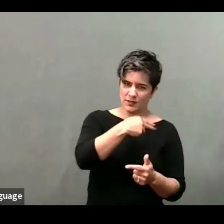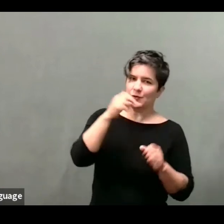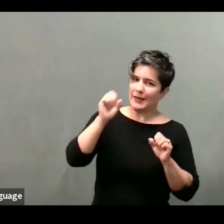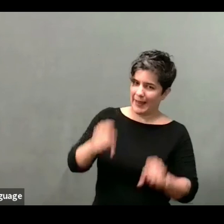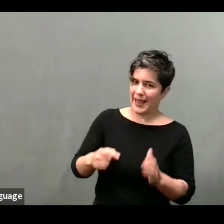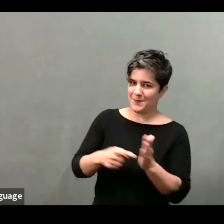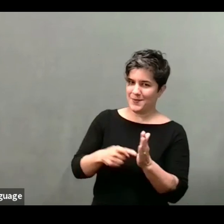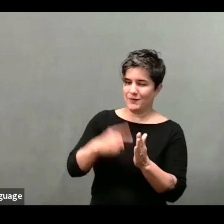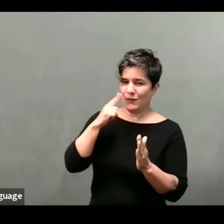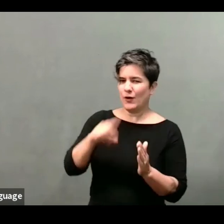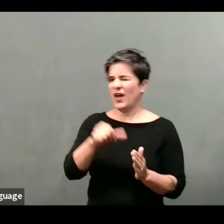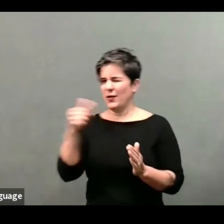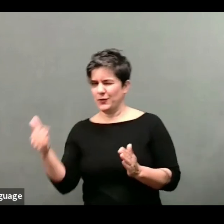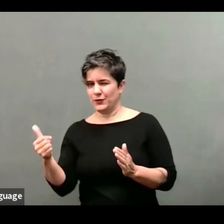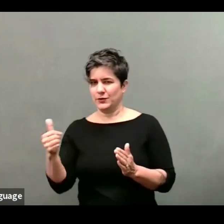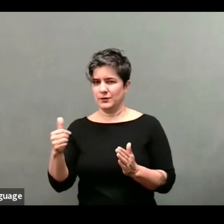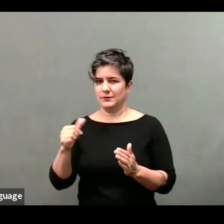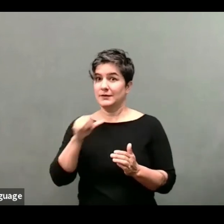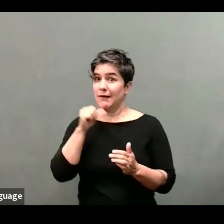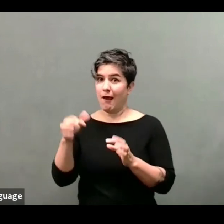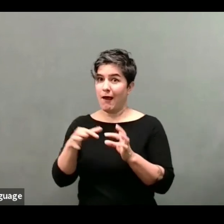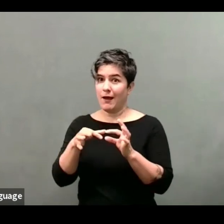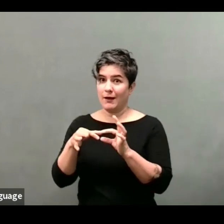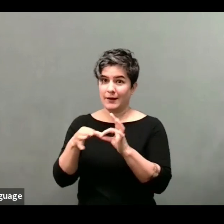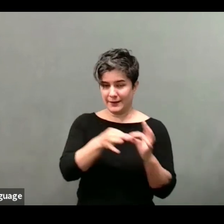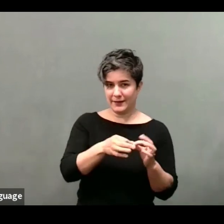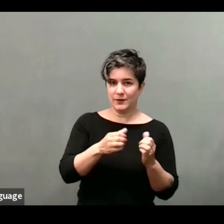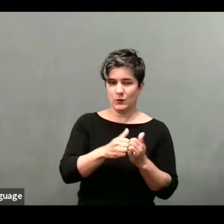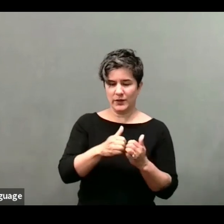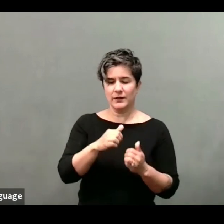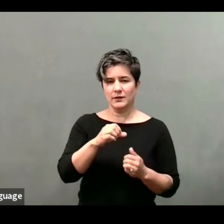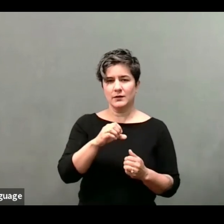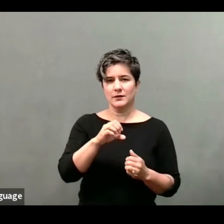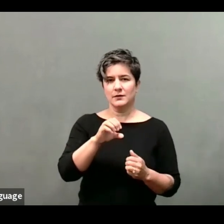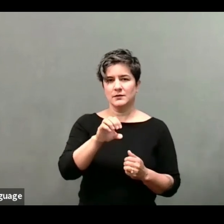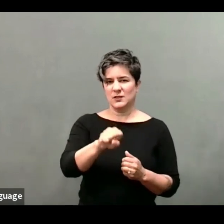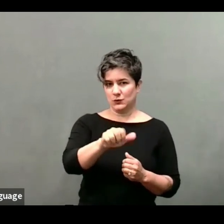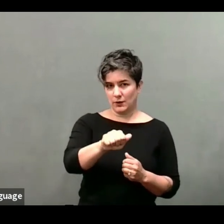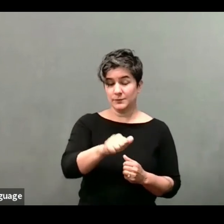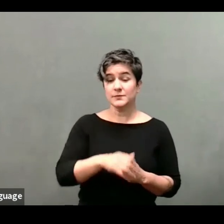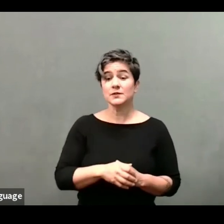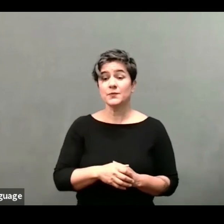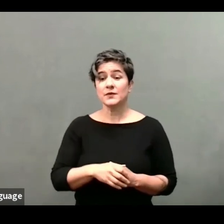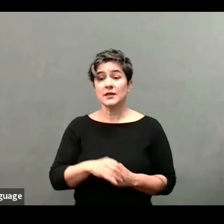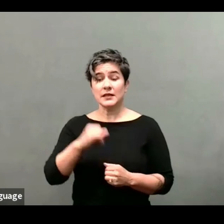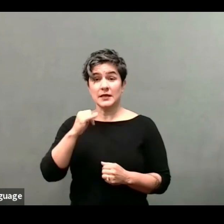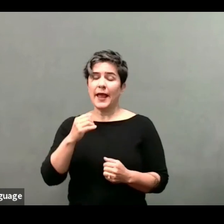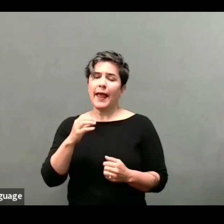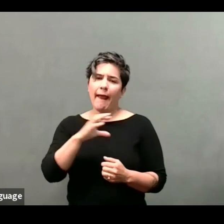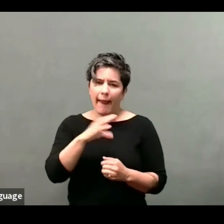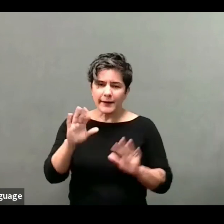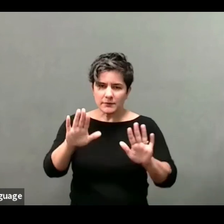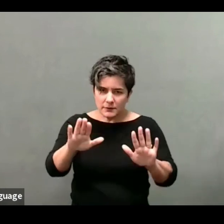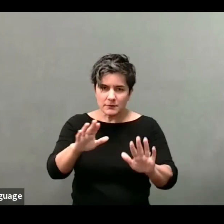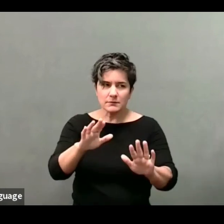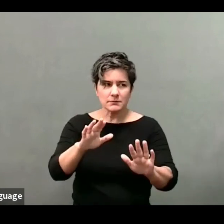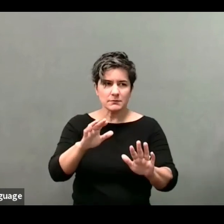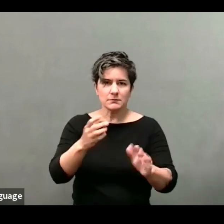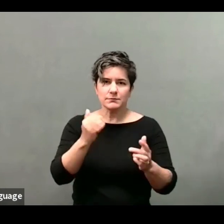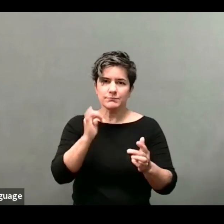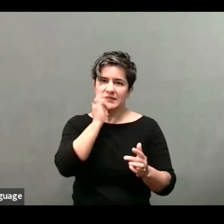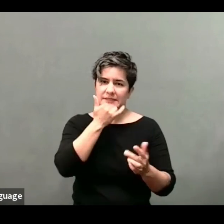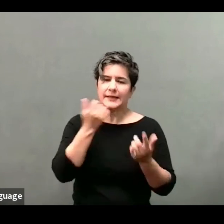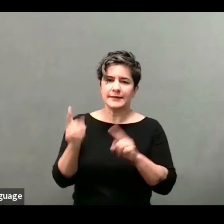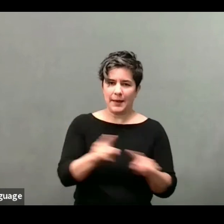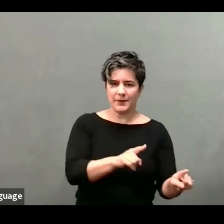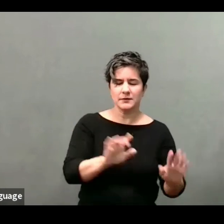we'll talk about that in a second too. Now, mistakes happen. So if a patient receives a bill that they shouldn't,